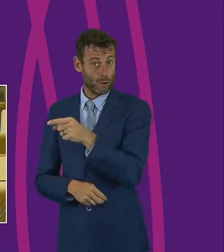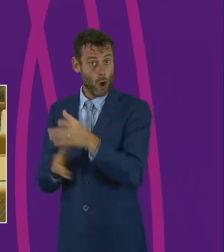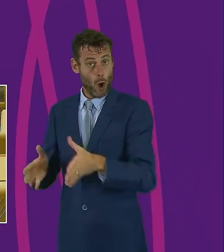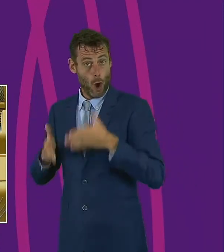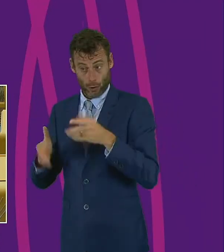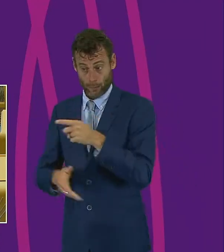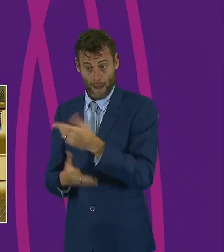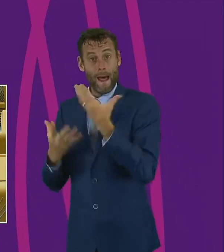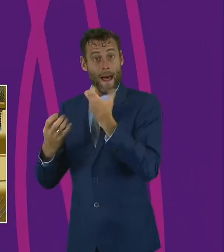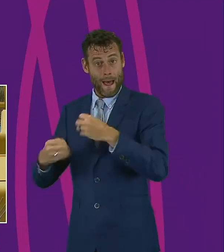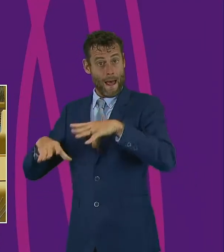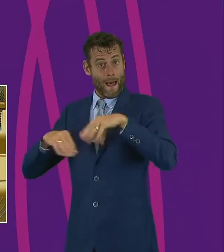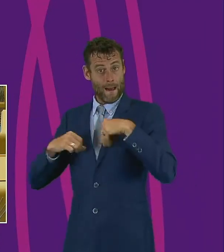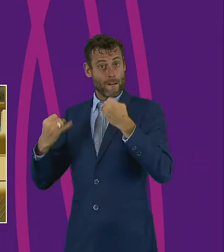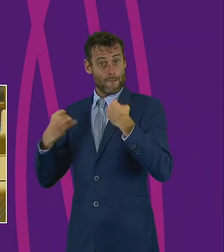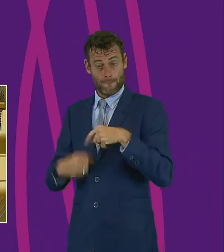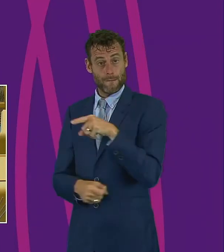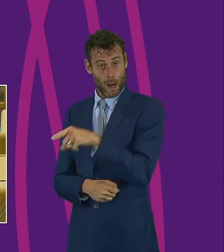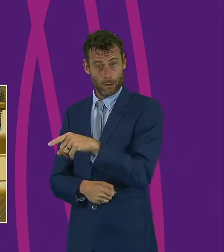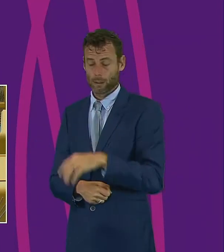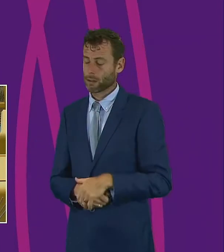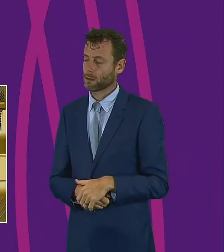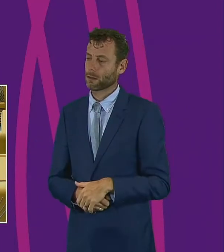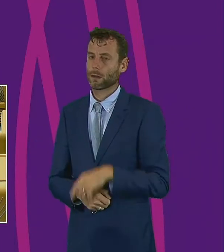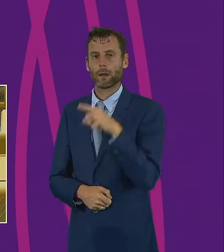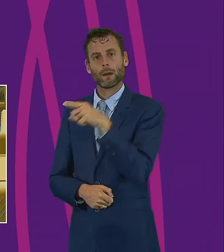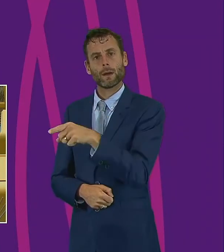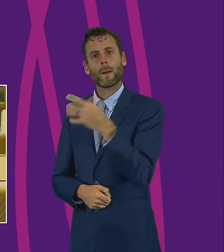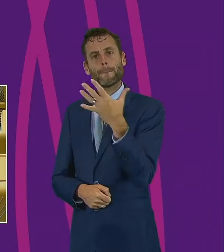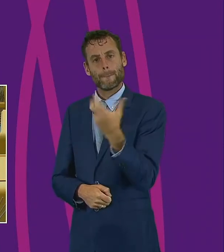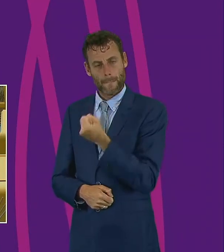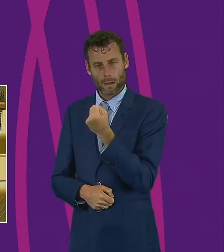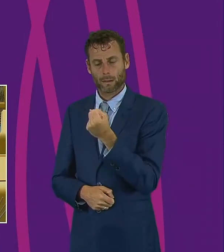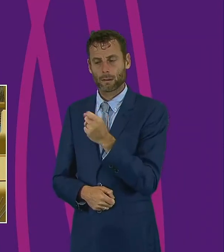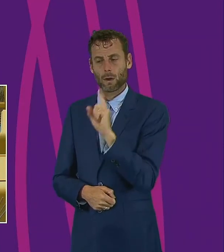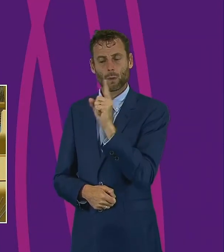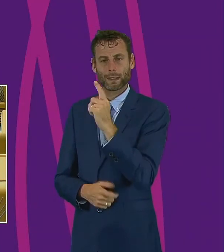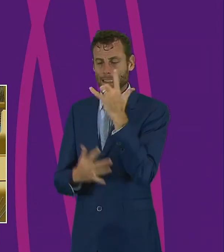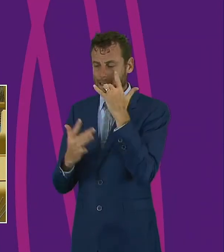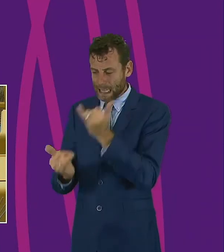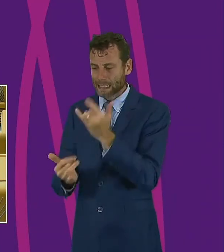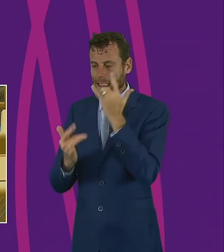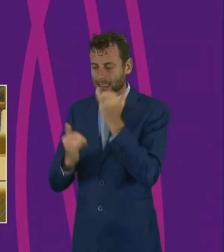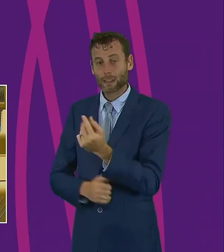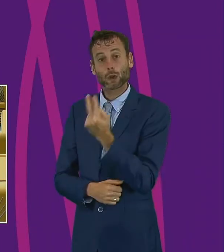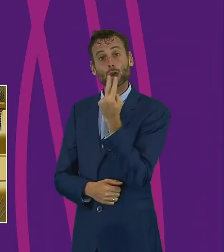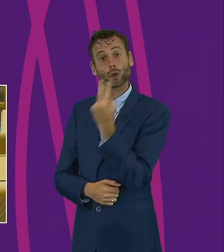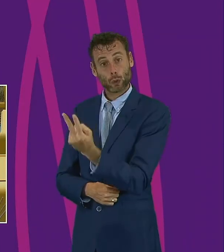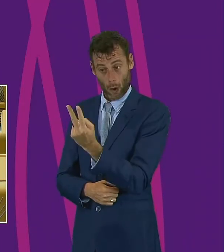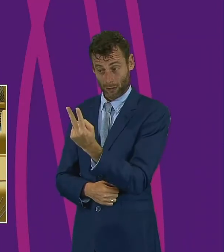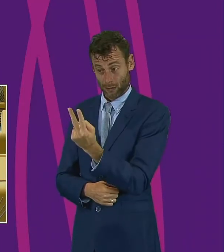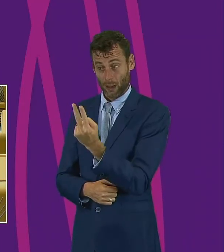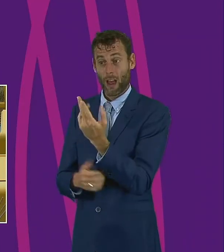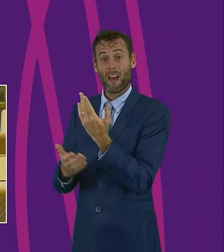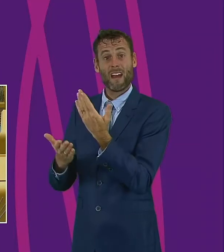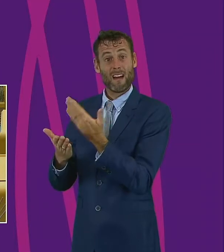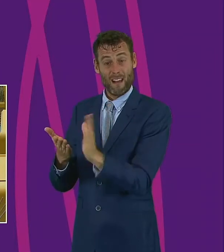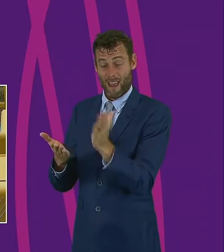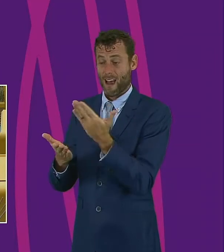has the virus, they must have 2 negative tests before they can be